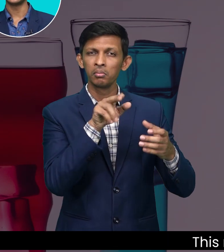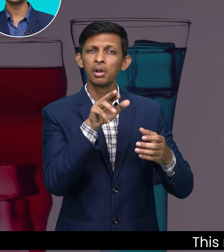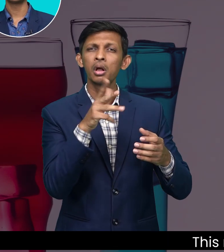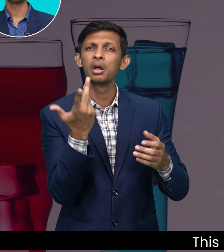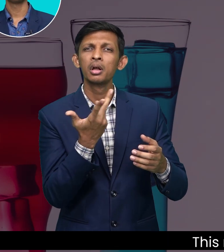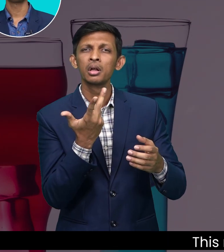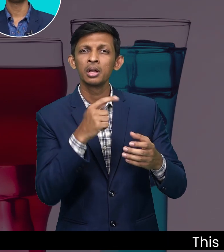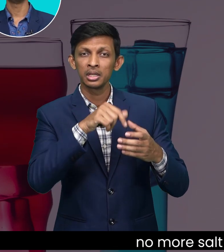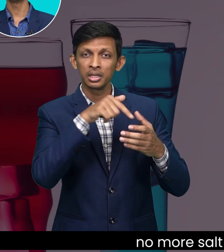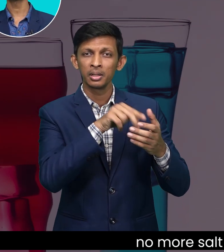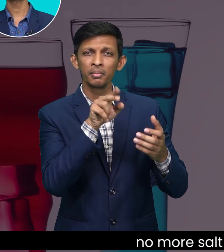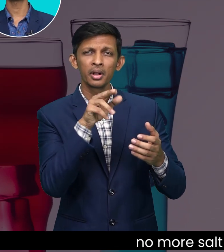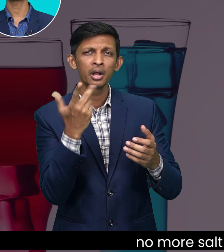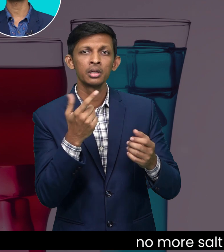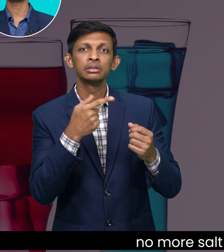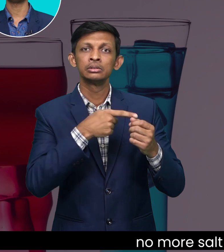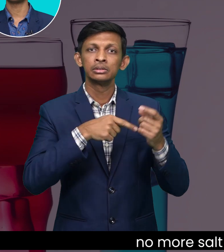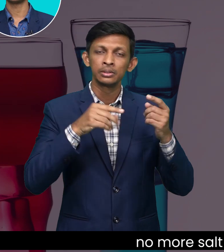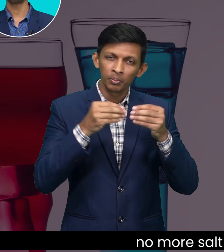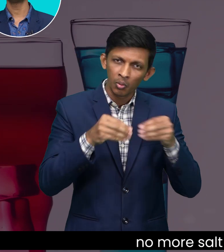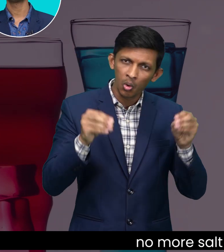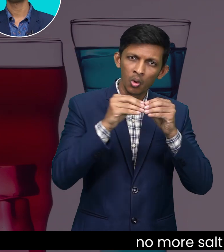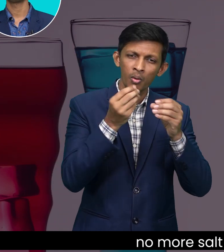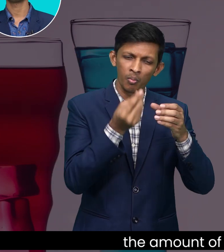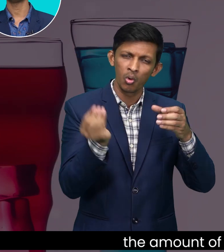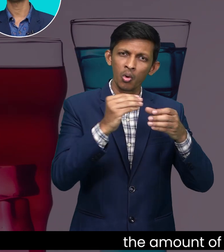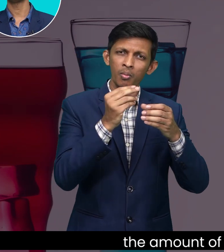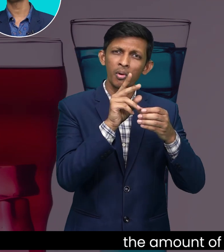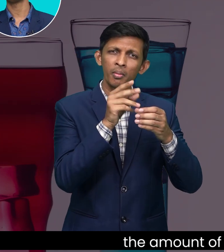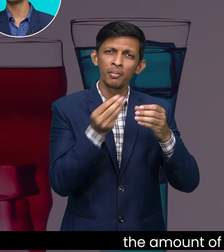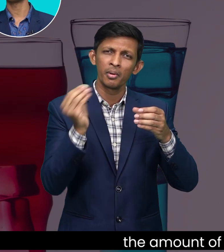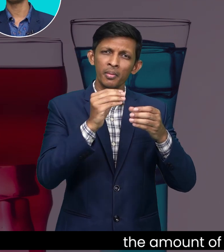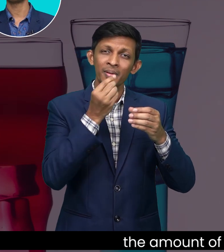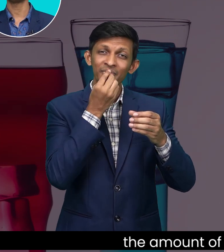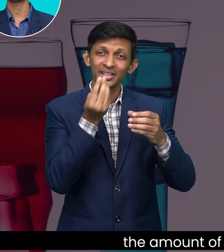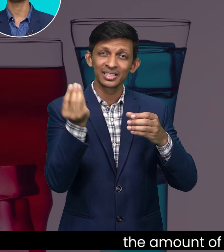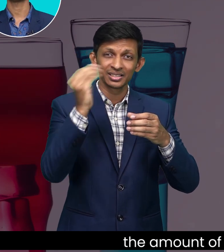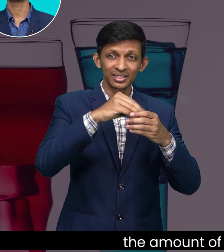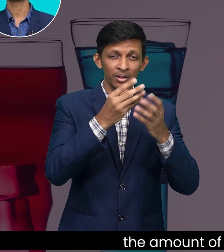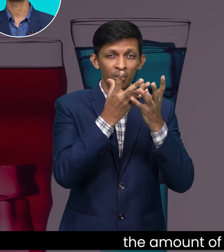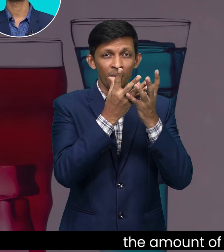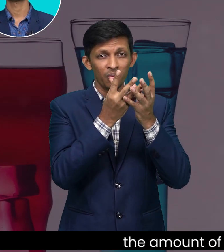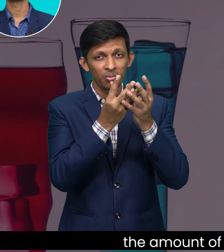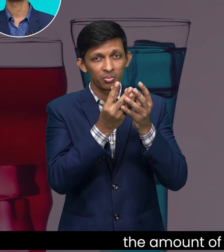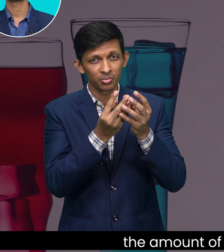This means that no more salt can be dissolved the amount of water we have taken.